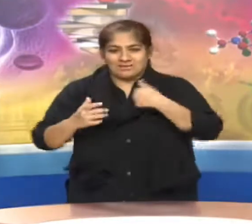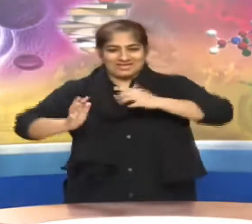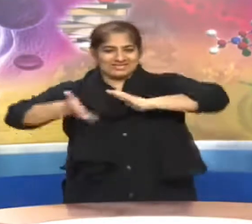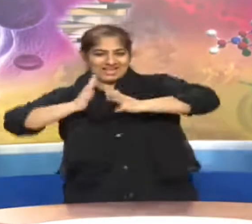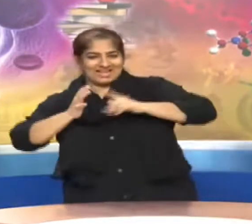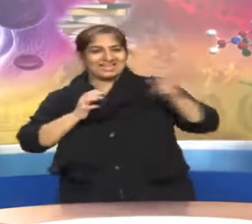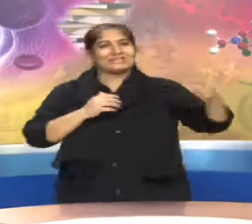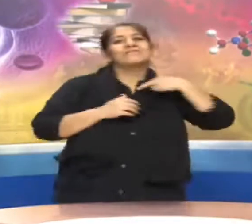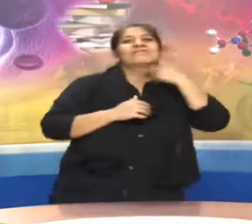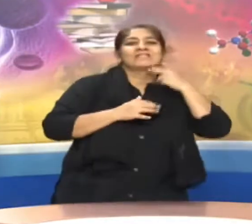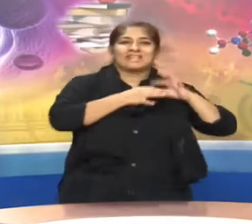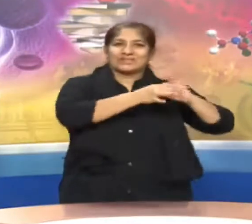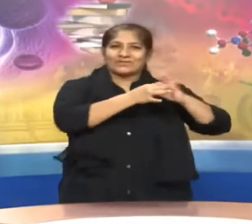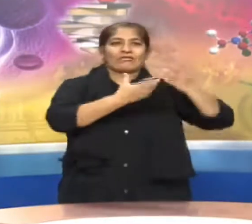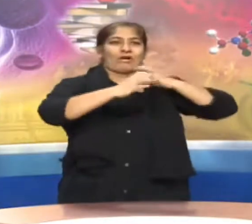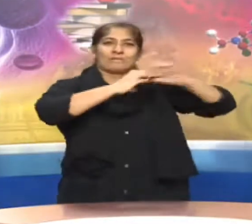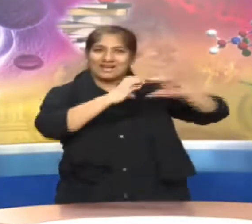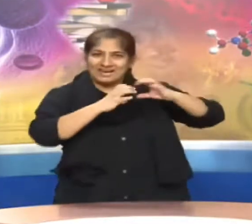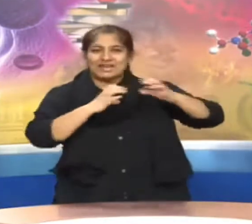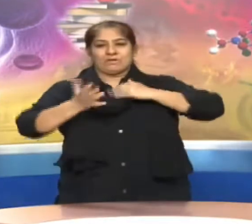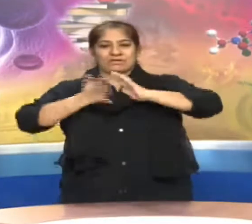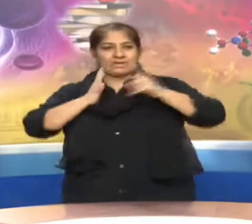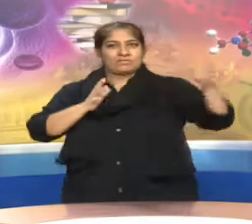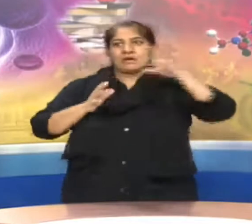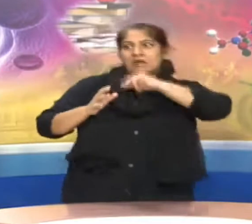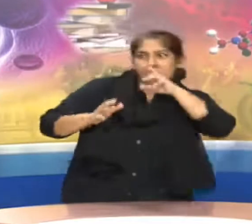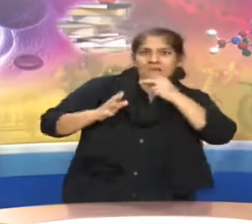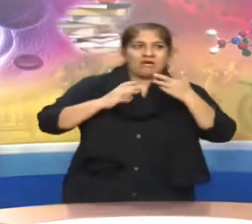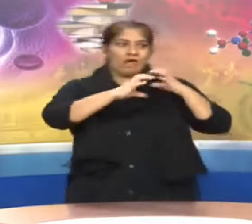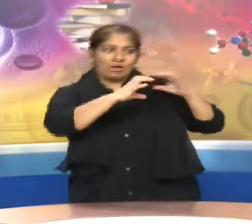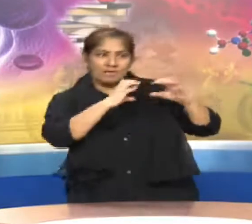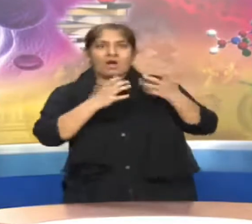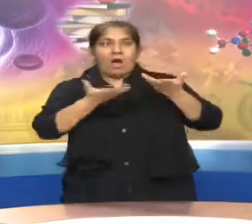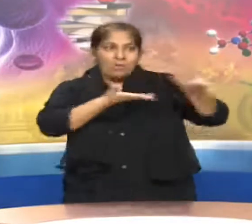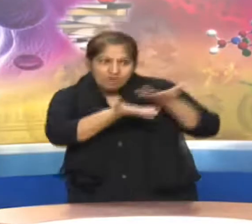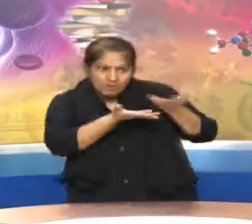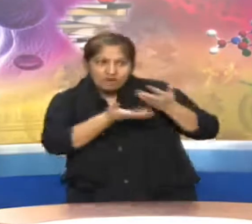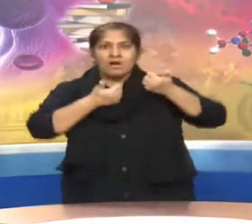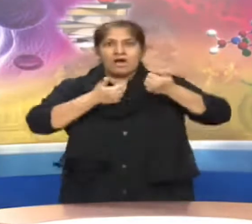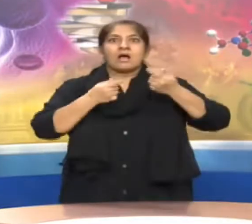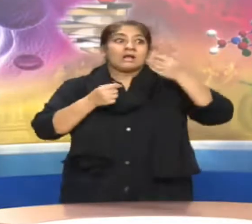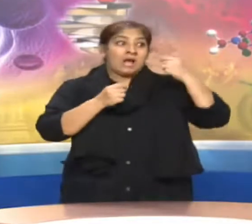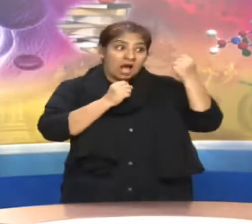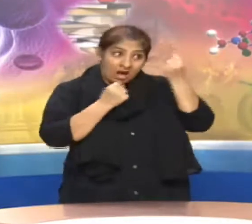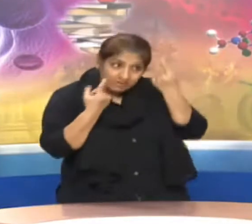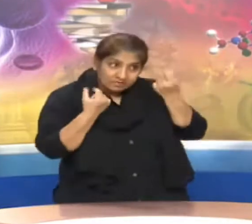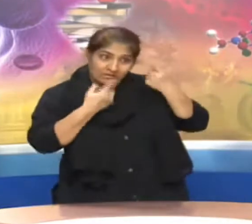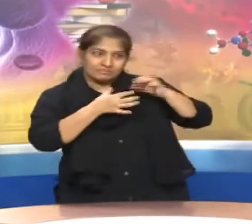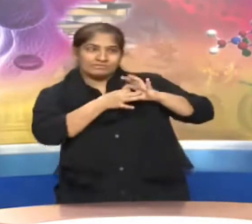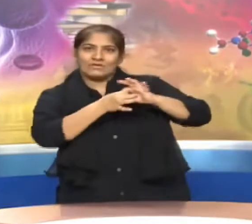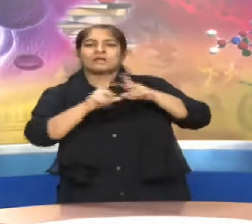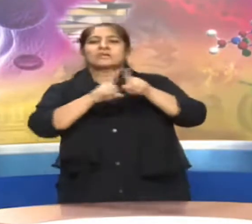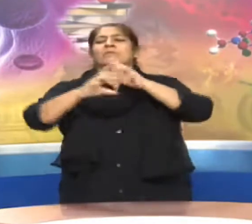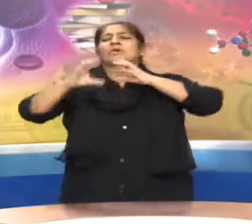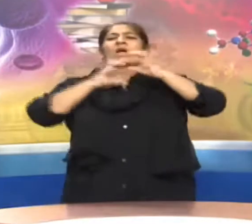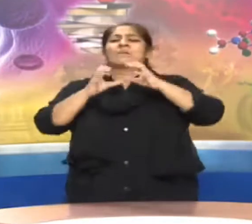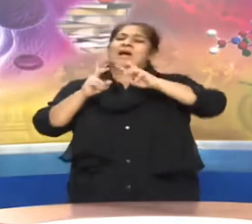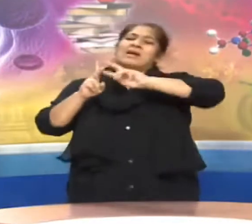people. Like I am signing and there is other person who is giving audio voiceover to make